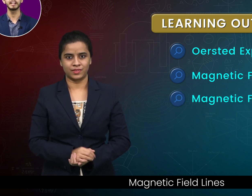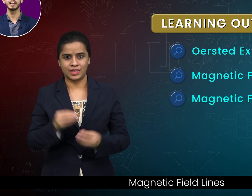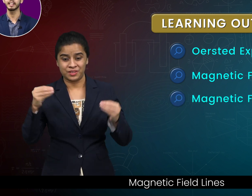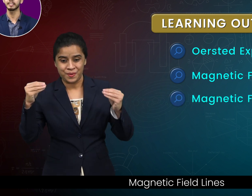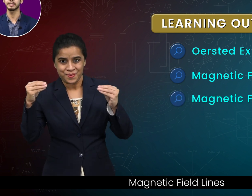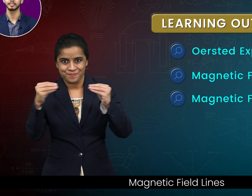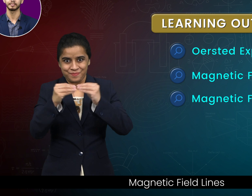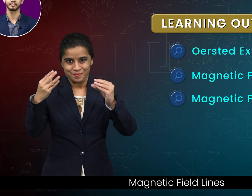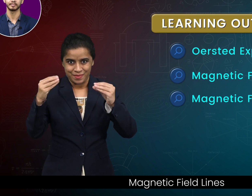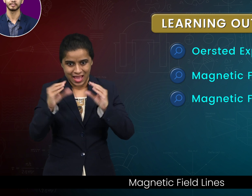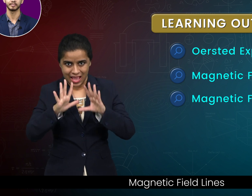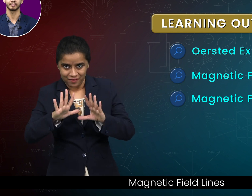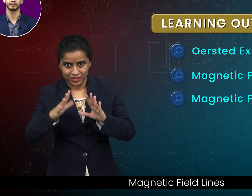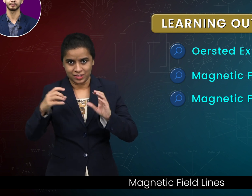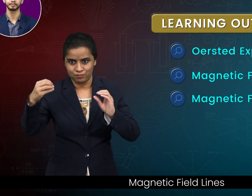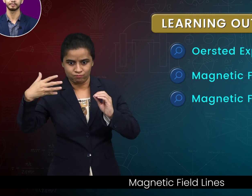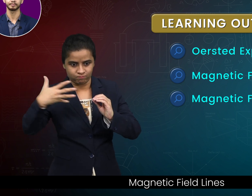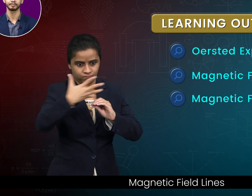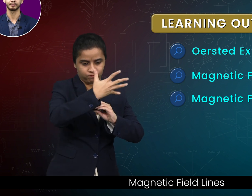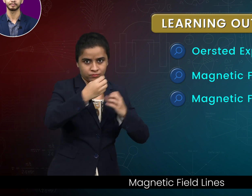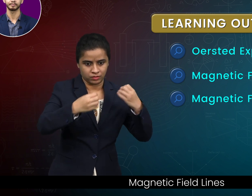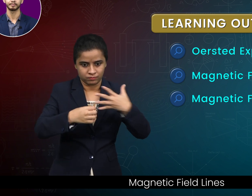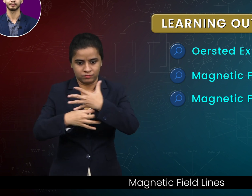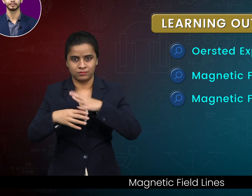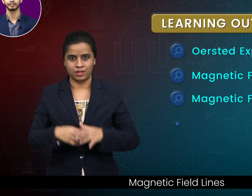magnetic field lines,